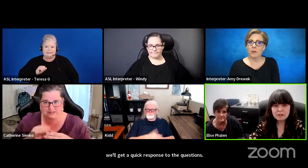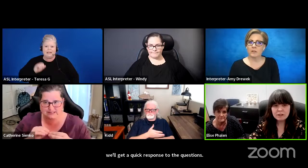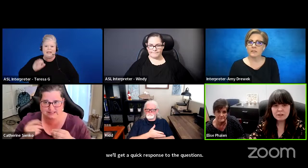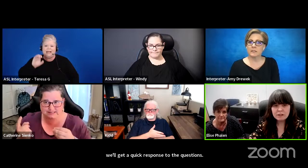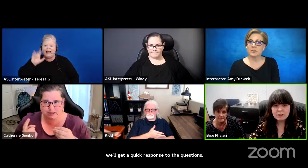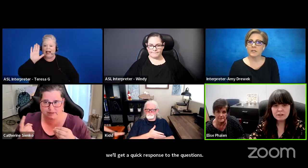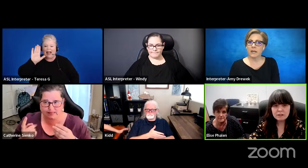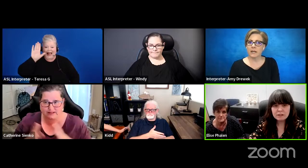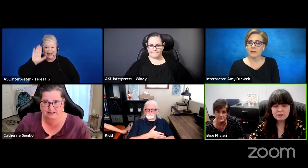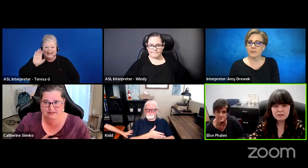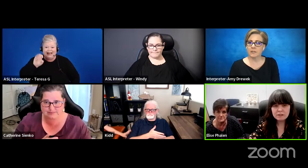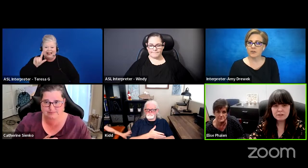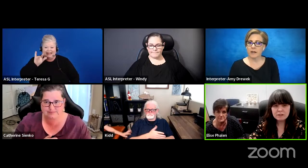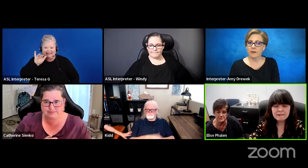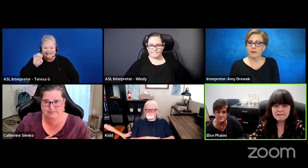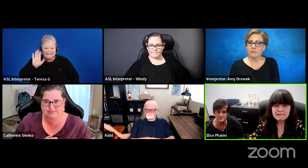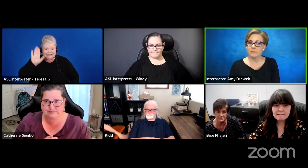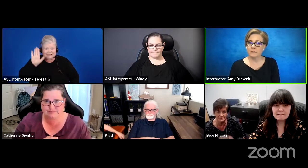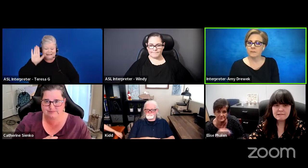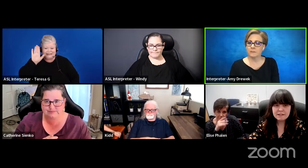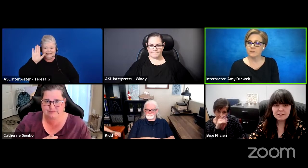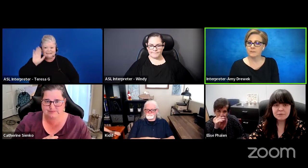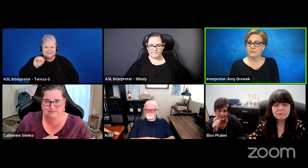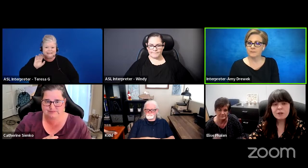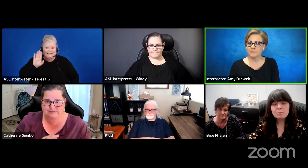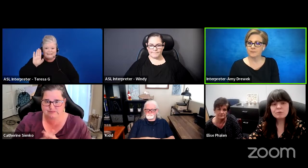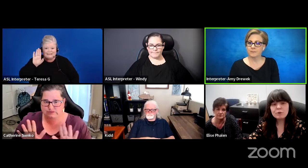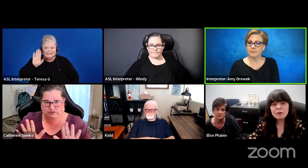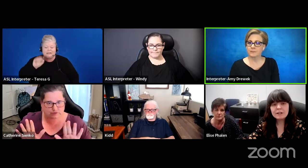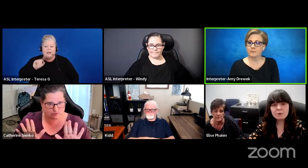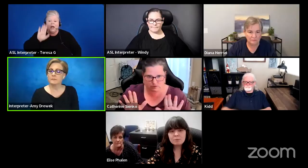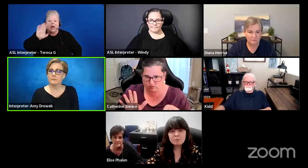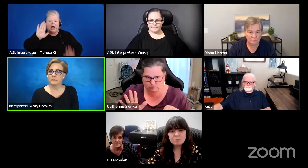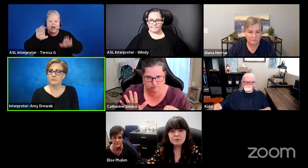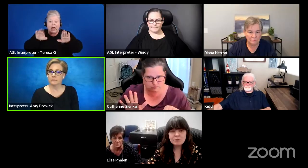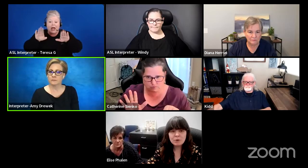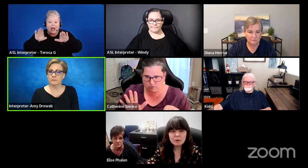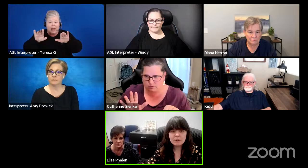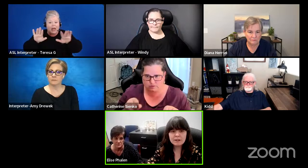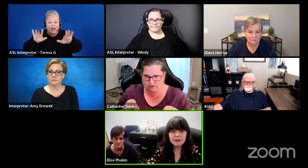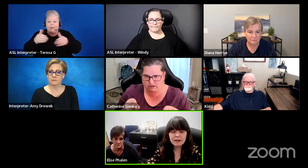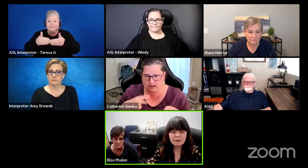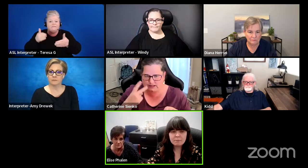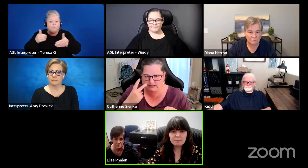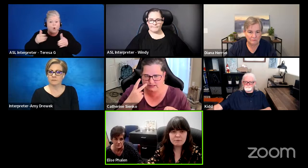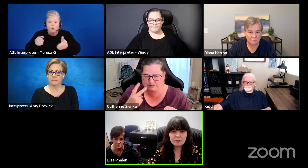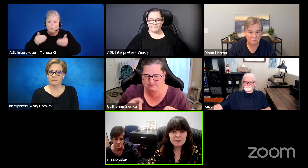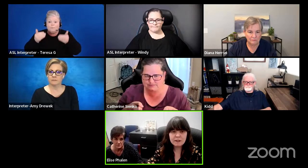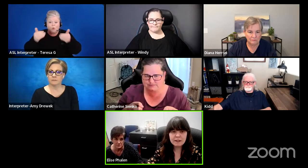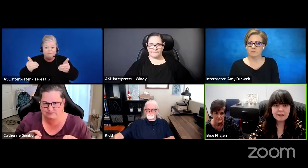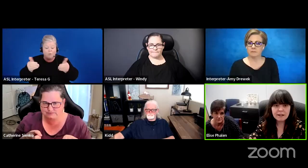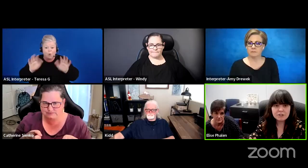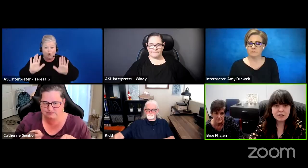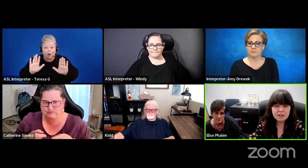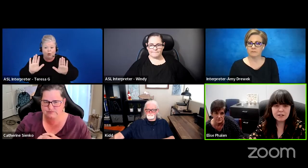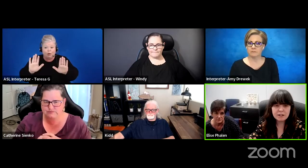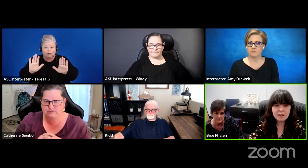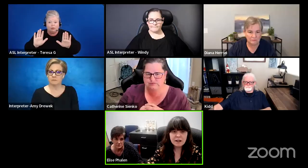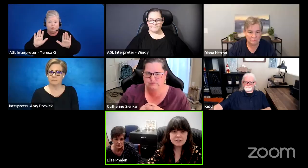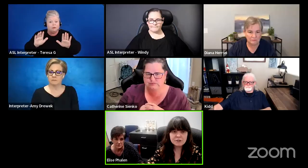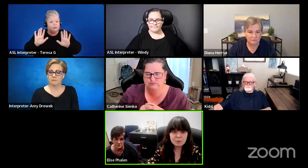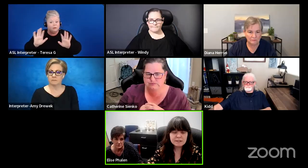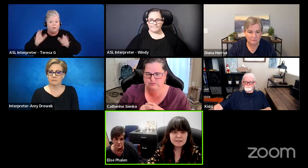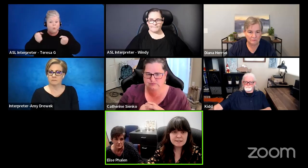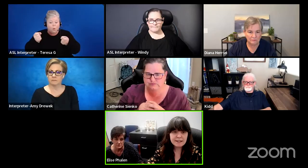Like Commissioner Bolmarsich and Commissioner Herron? Before anyone moves forward from the